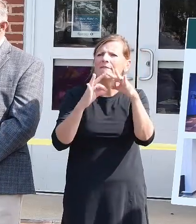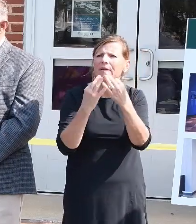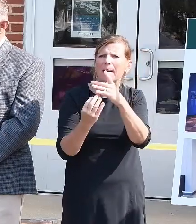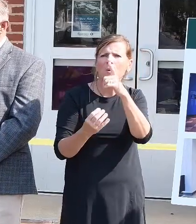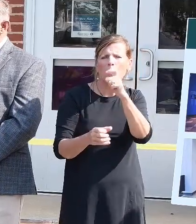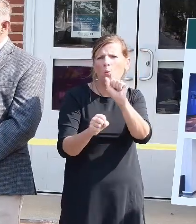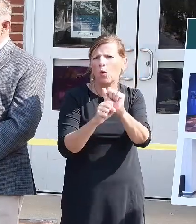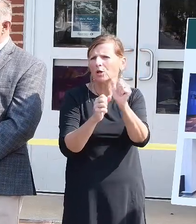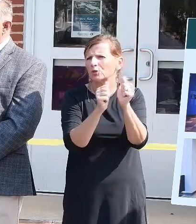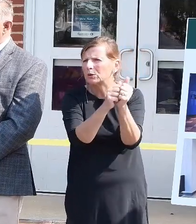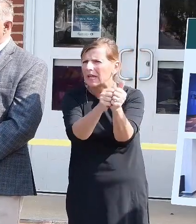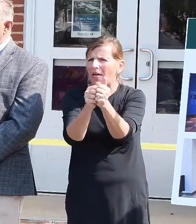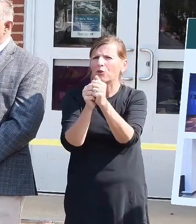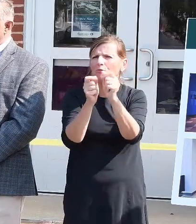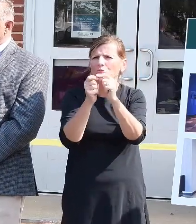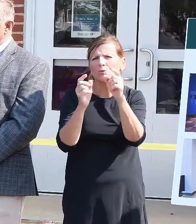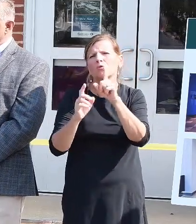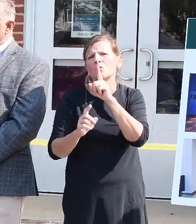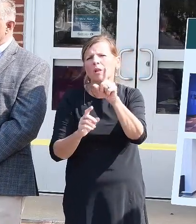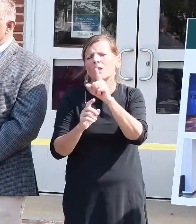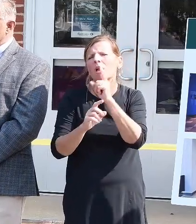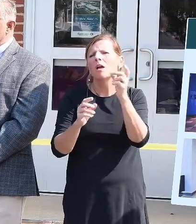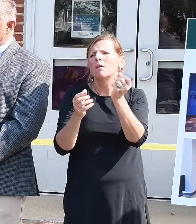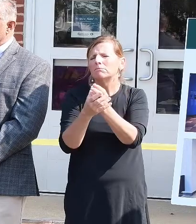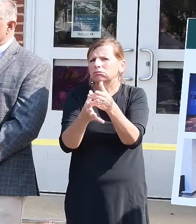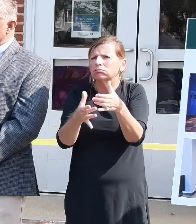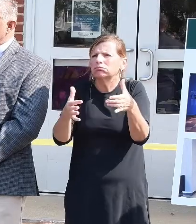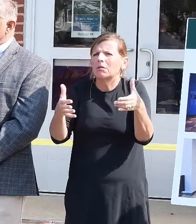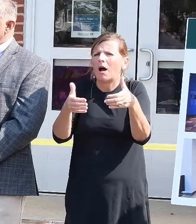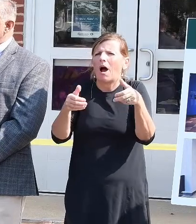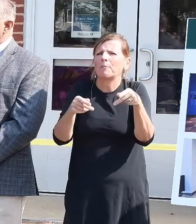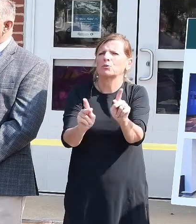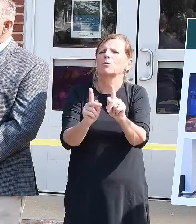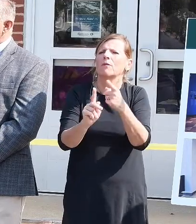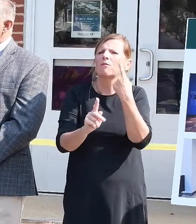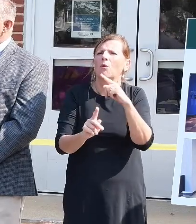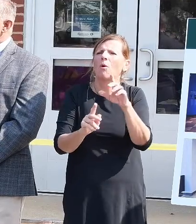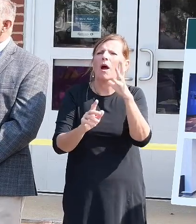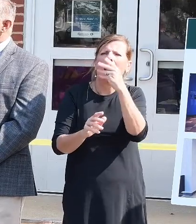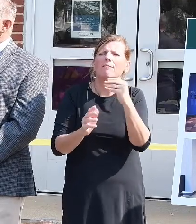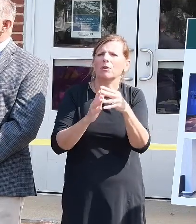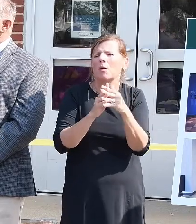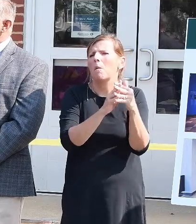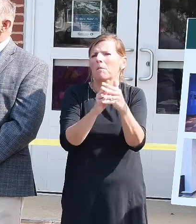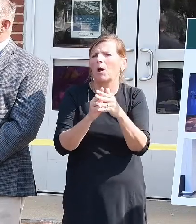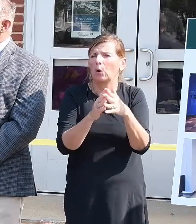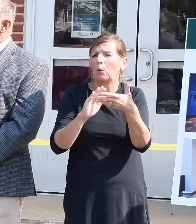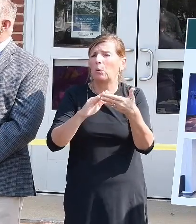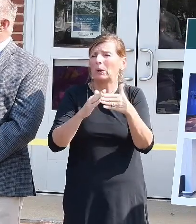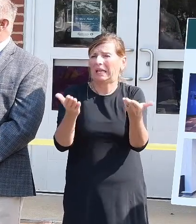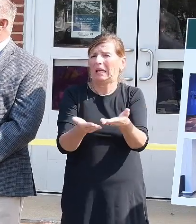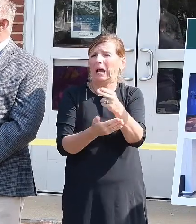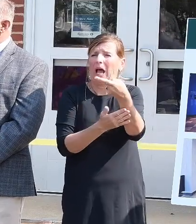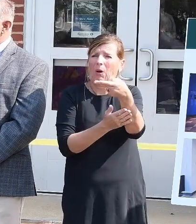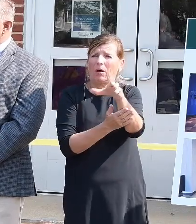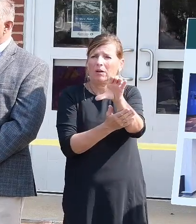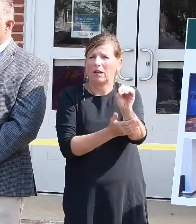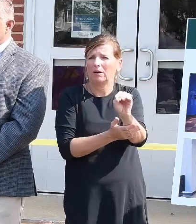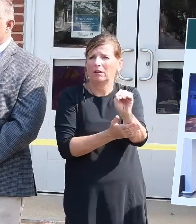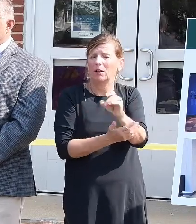work together to expand opportunities for the African American community in Howard County. And whereas,